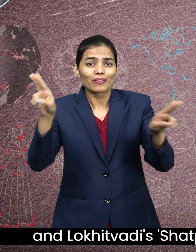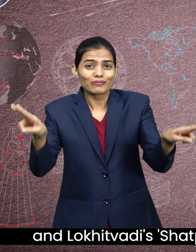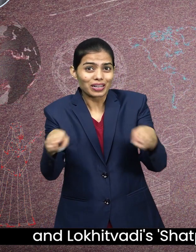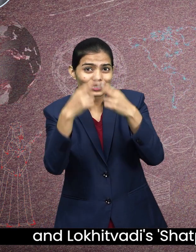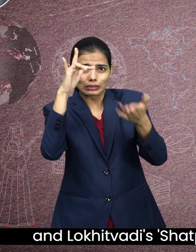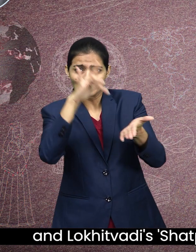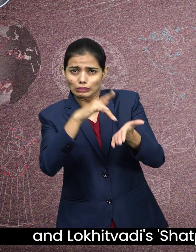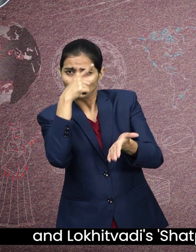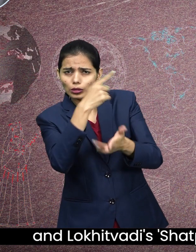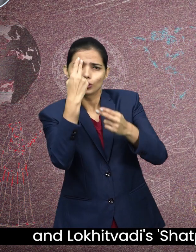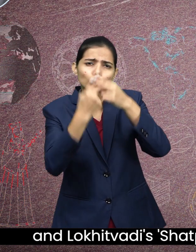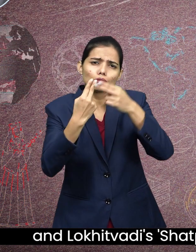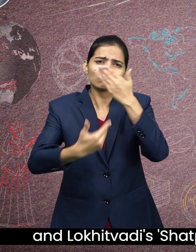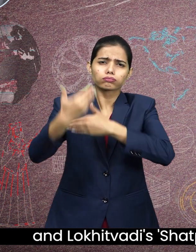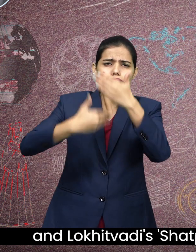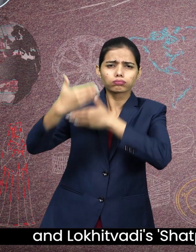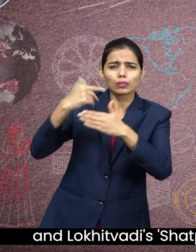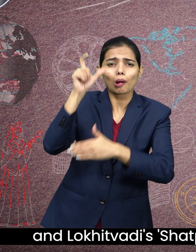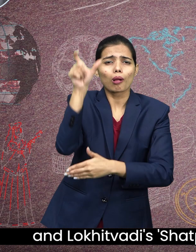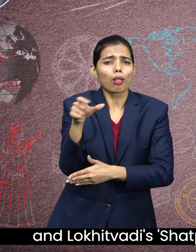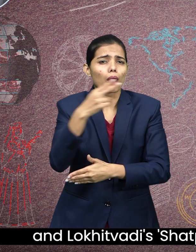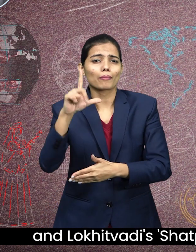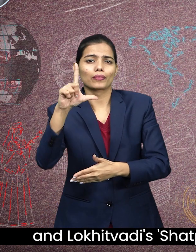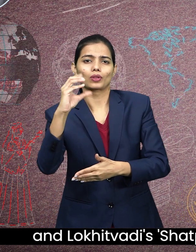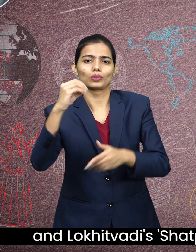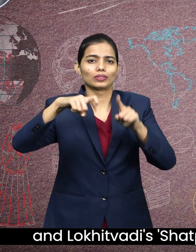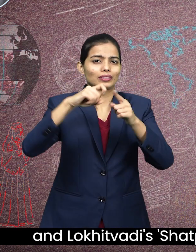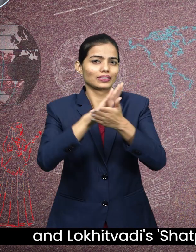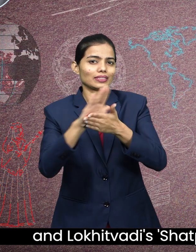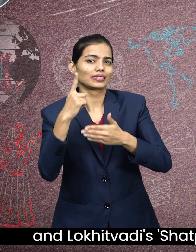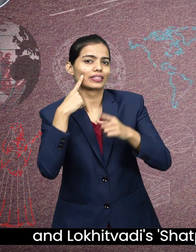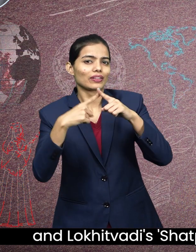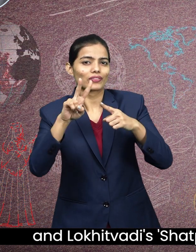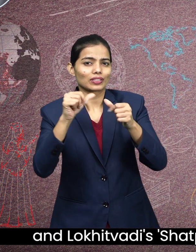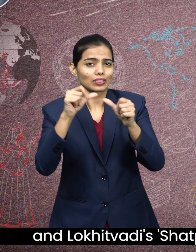and Lokit Wadi's Satpatre to raise social awareness.